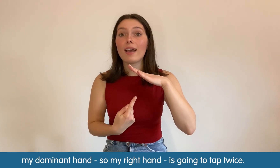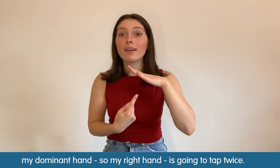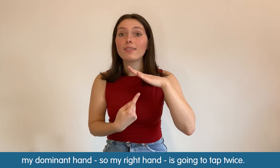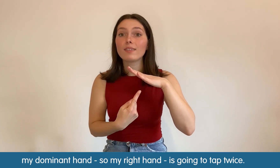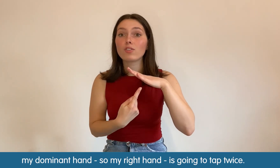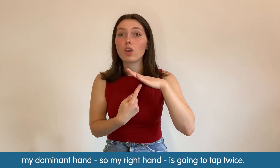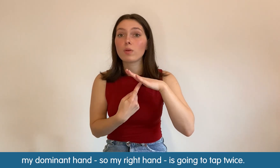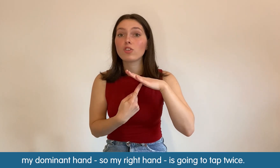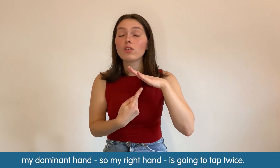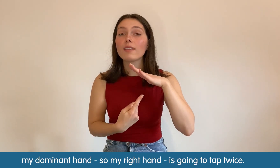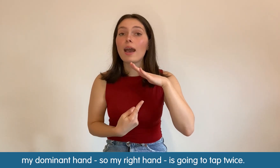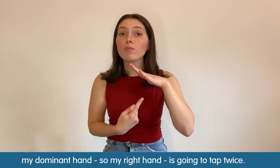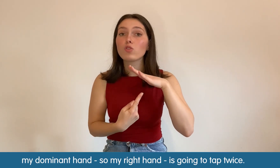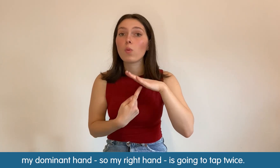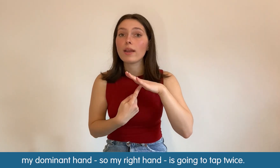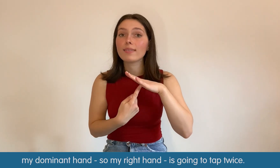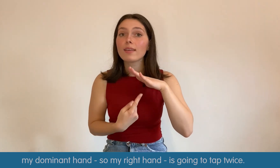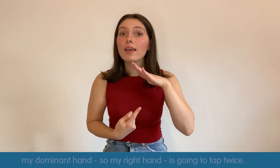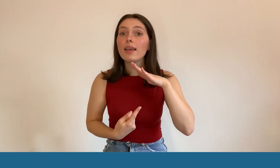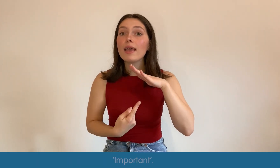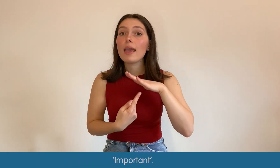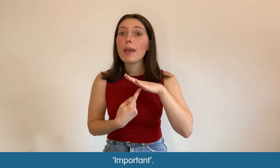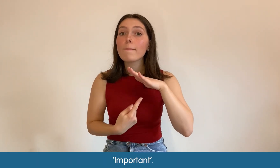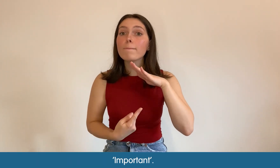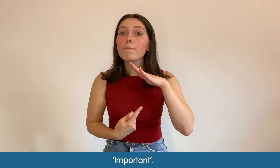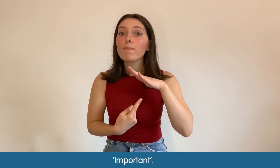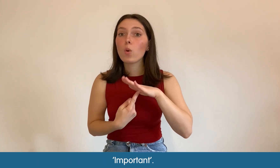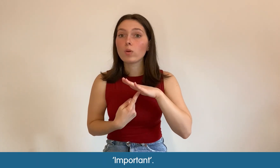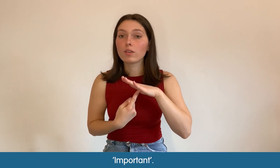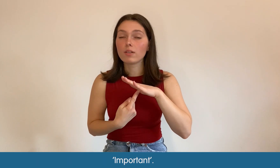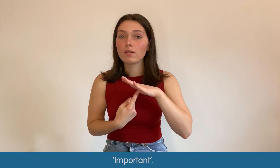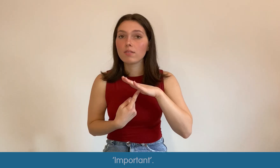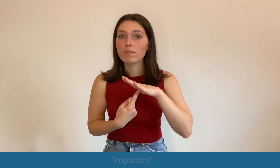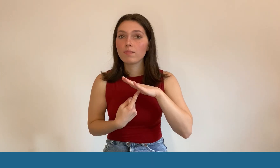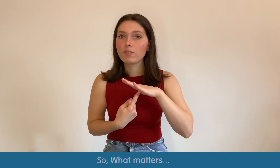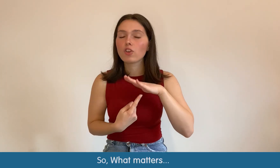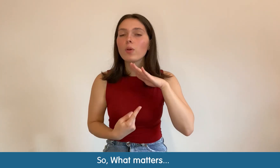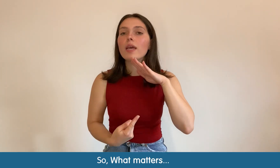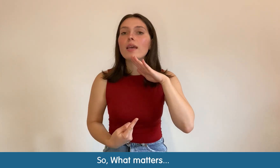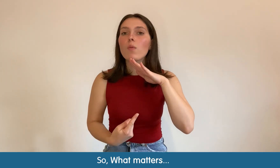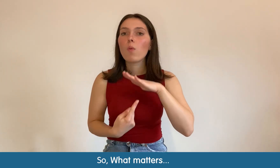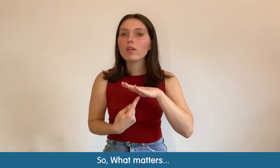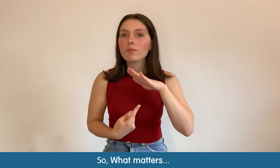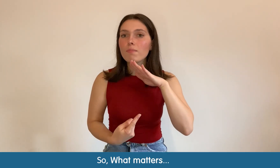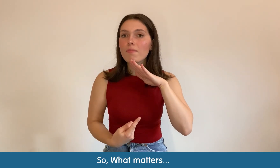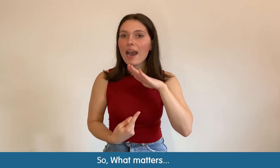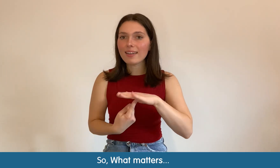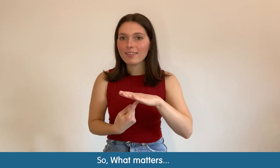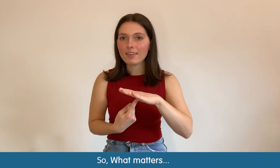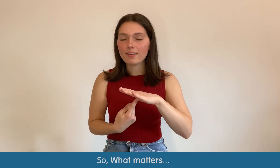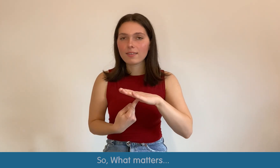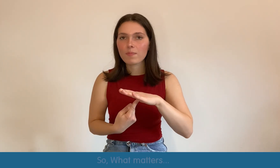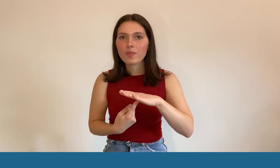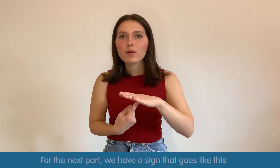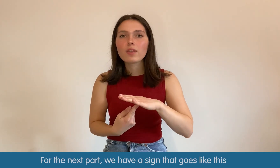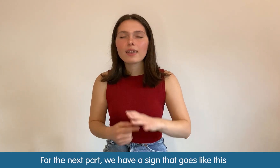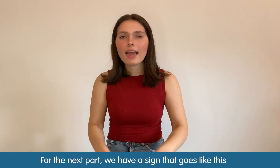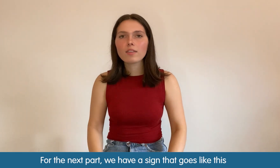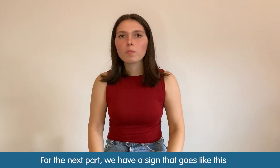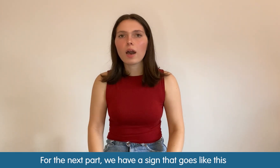hand, is going to tap twice. Important. So What matters? For the next